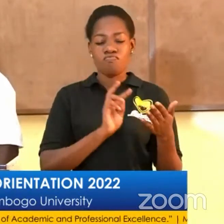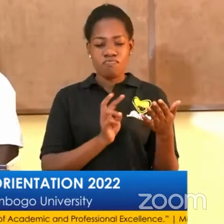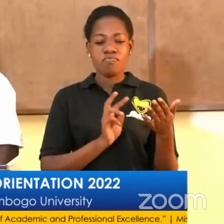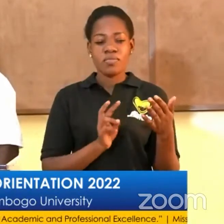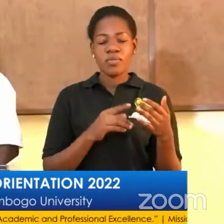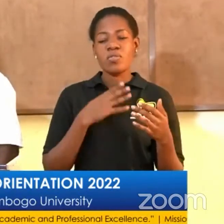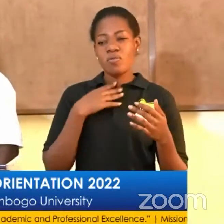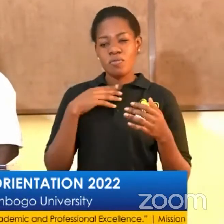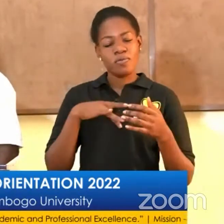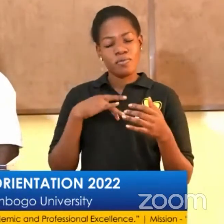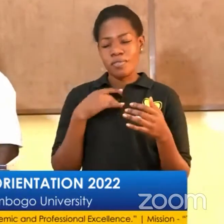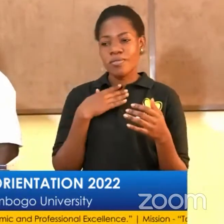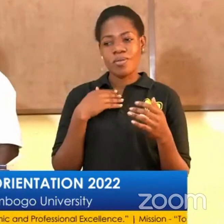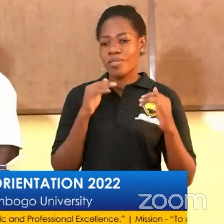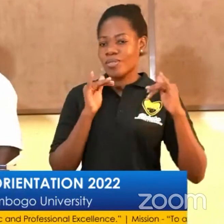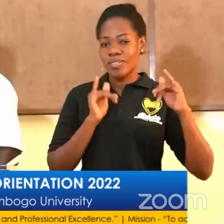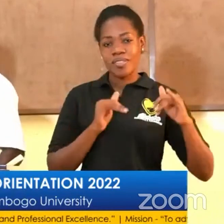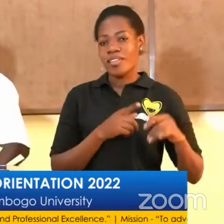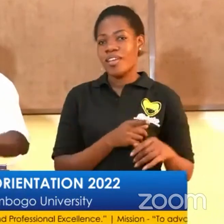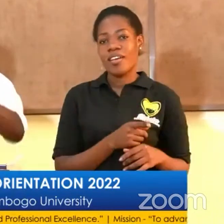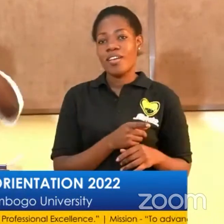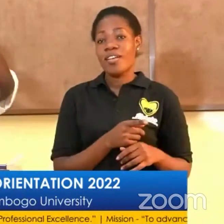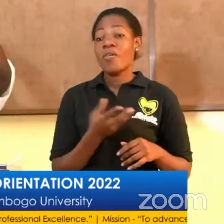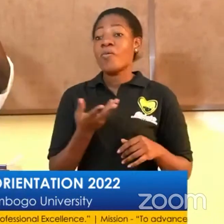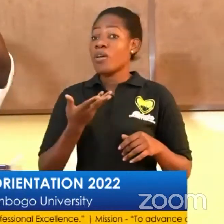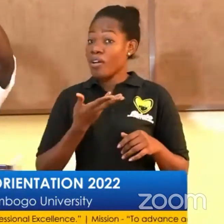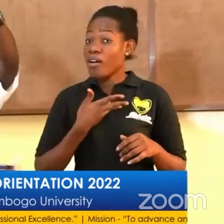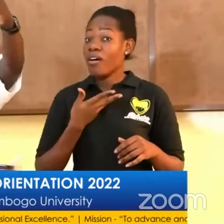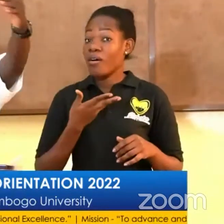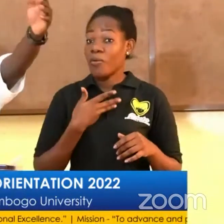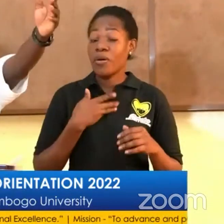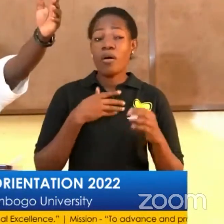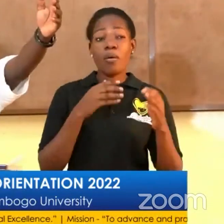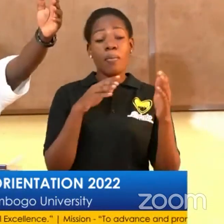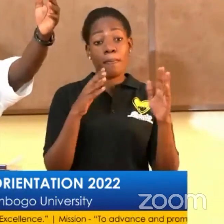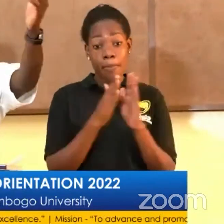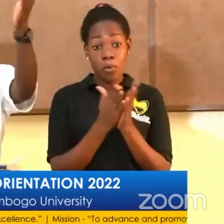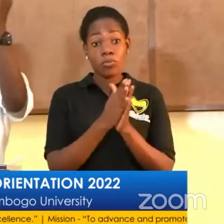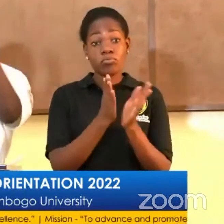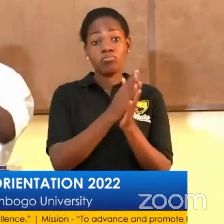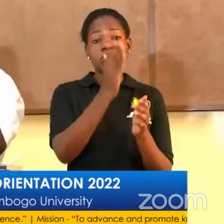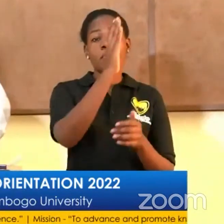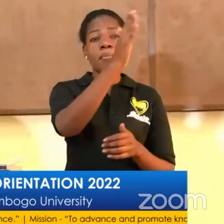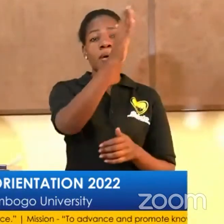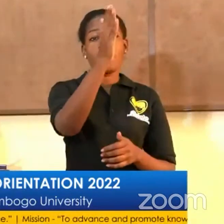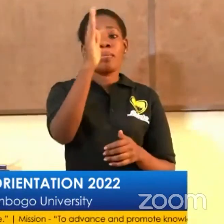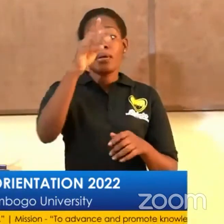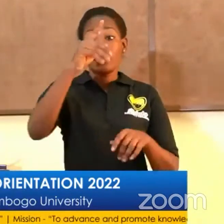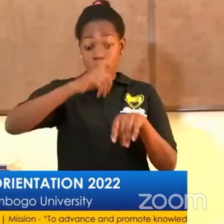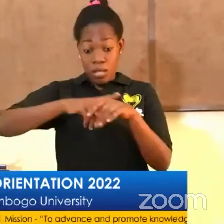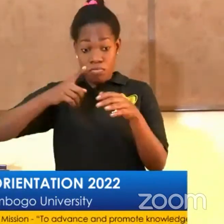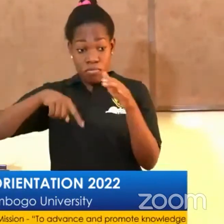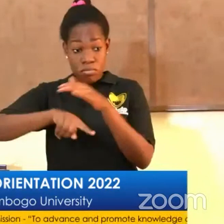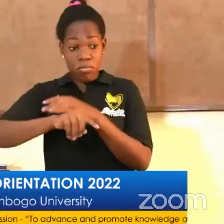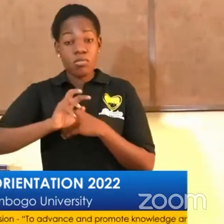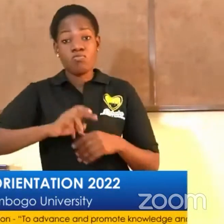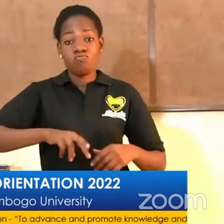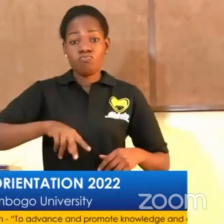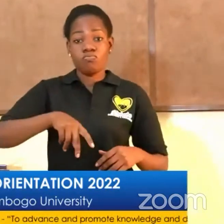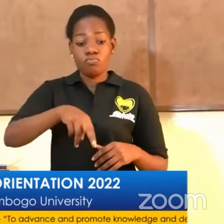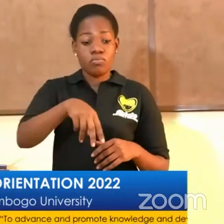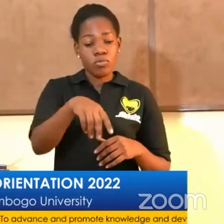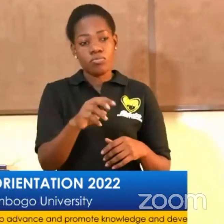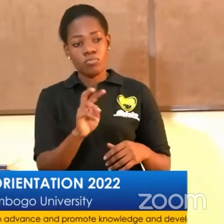leaving. We have books in open shelves. When you walk in, you go to the shelf, and